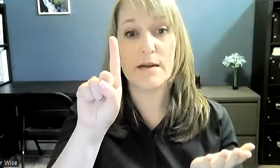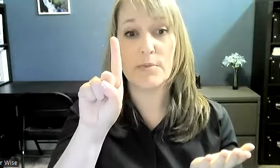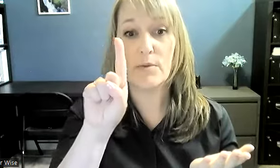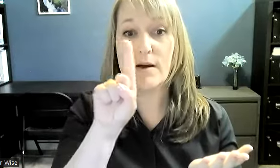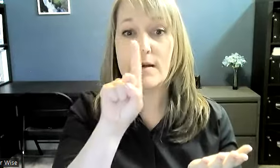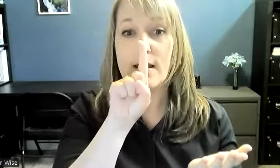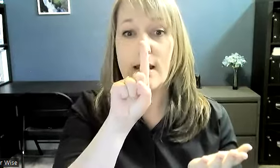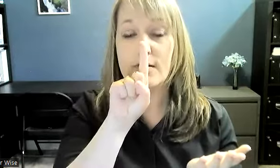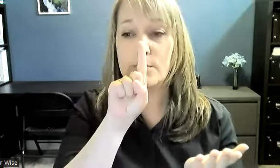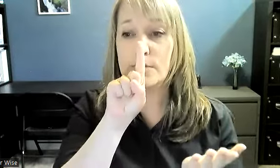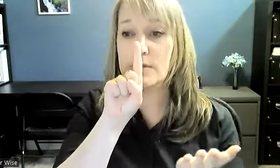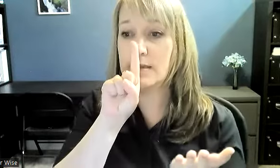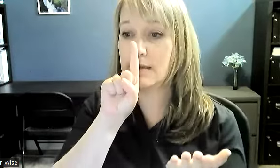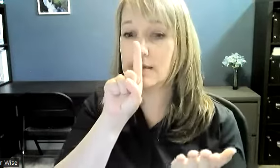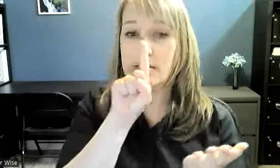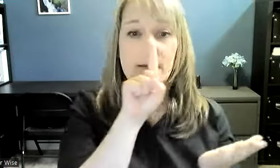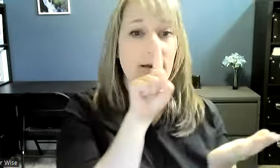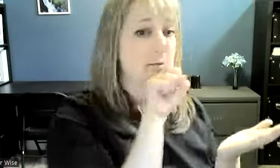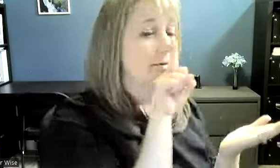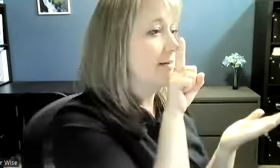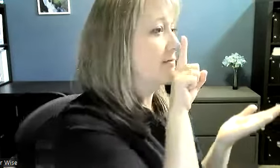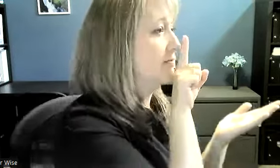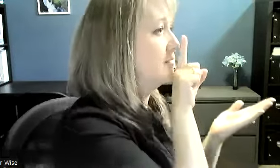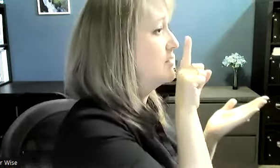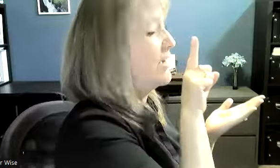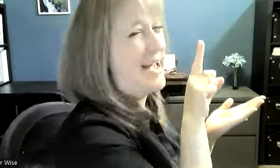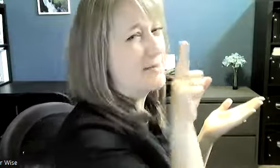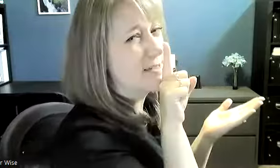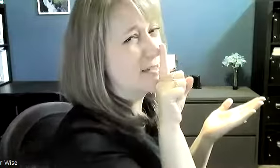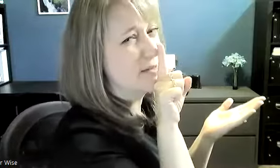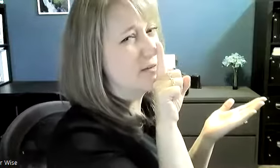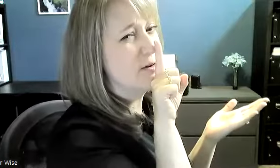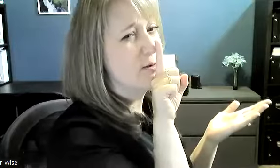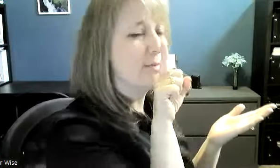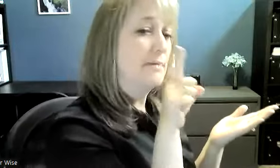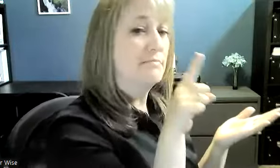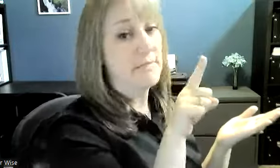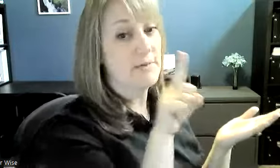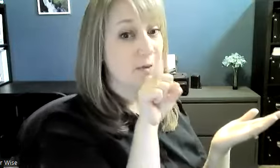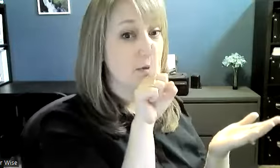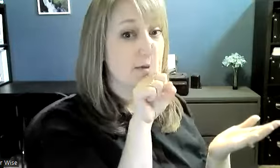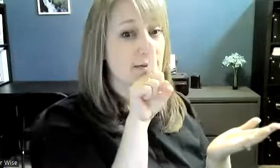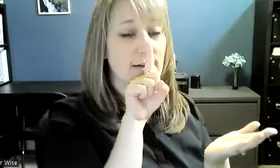number 1, and you put it kind of right in front. You don't have to touch your nose, but if you do, that's all right.